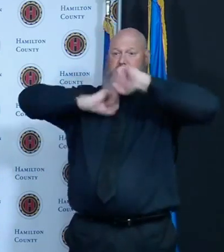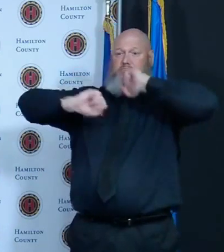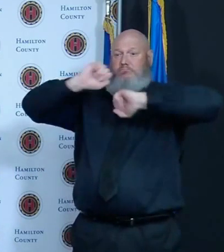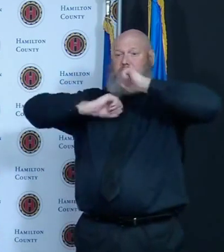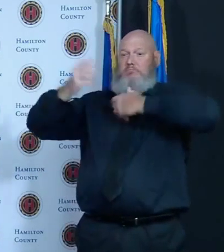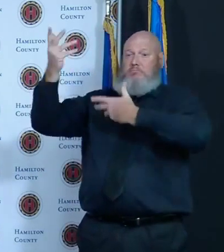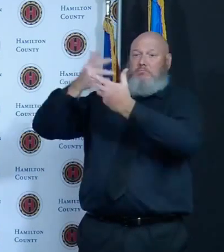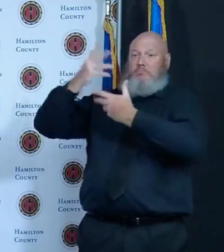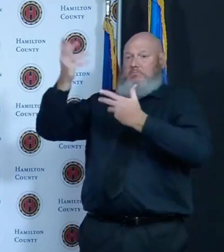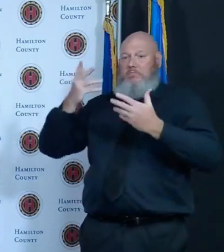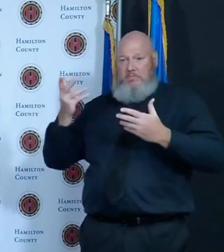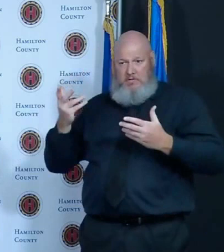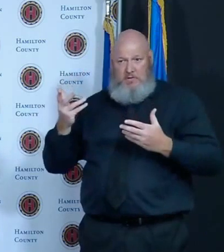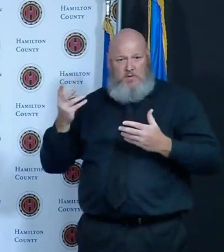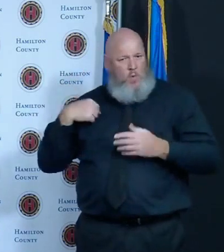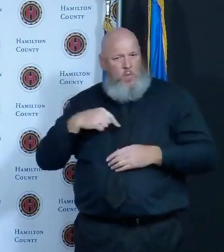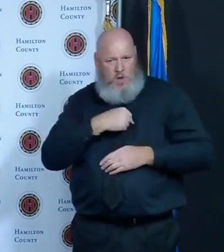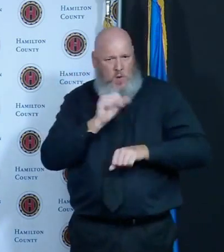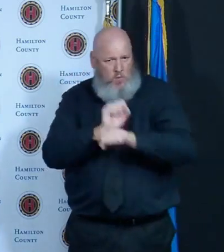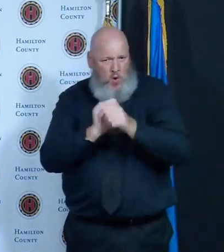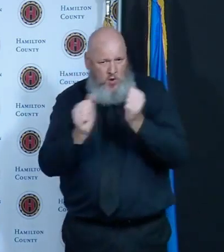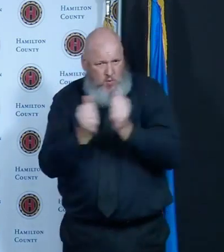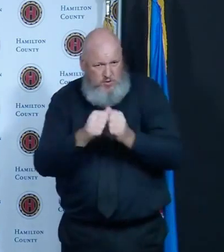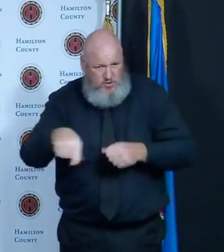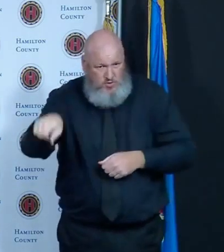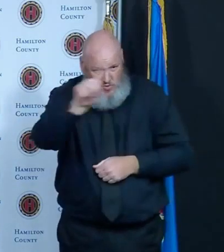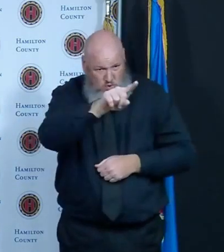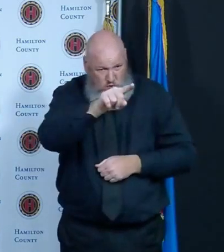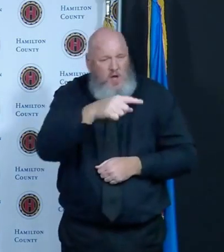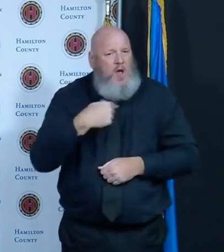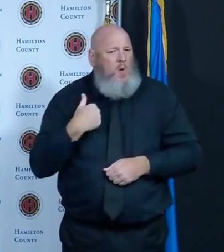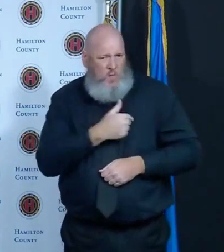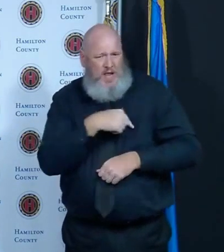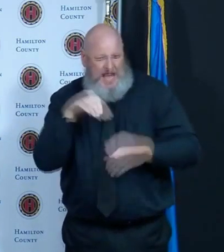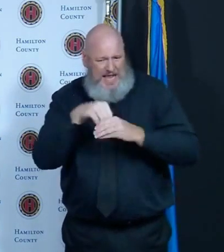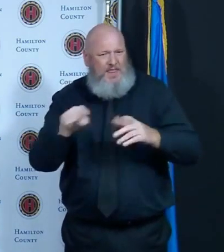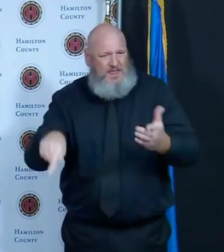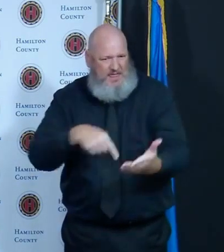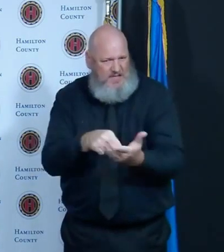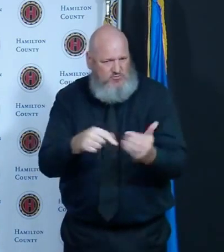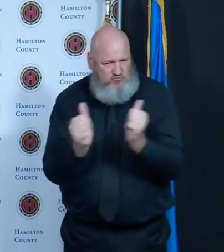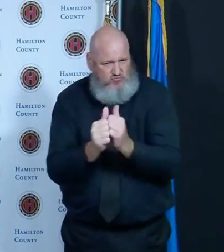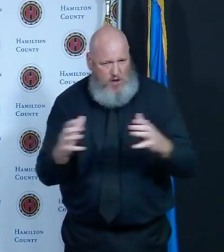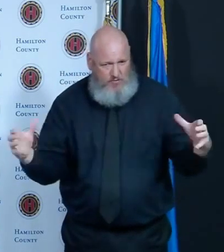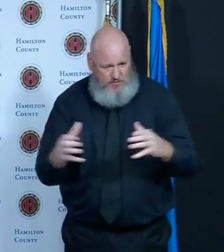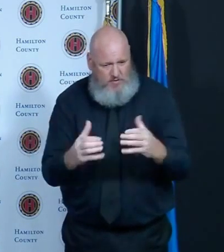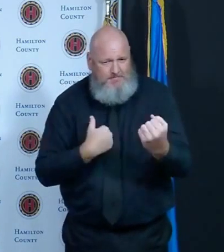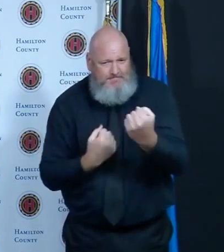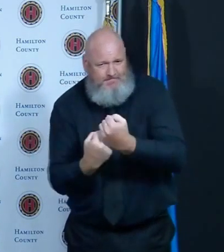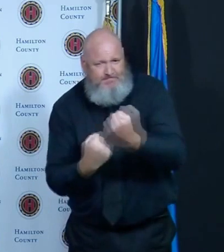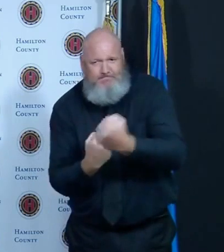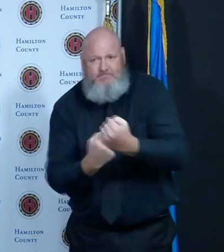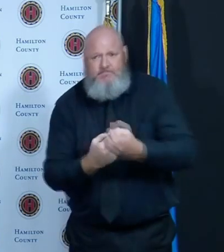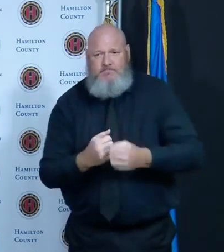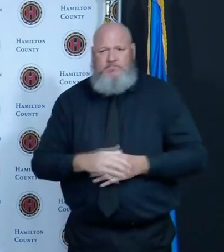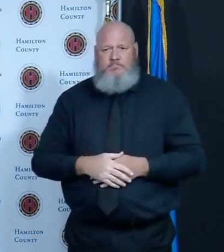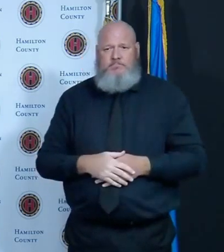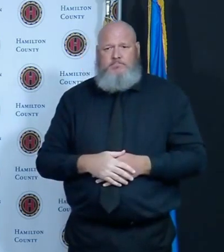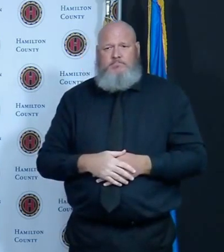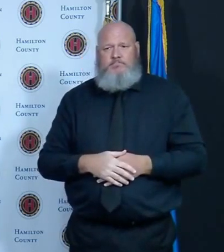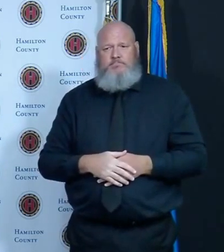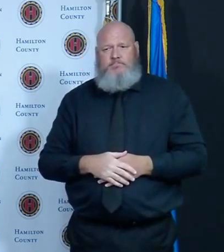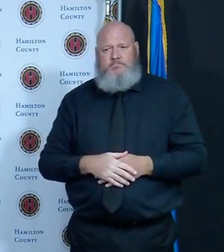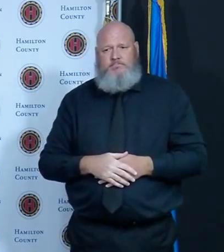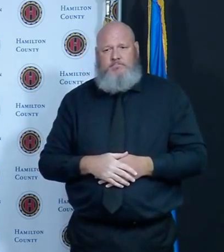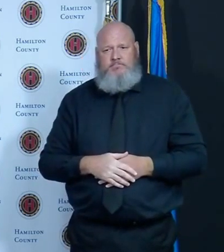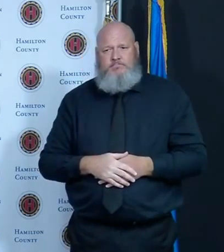trying to do our part. There are challenges, particularly as it relates to systems that are now overloaded with